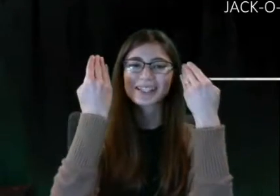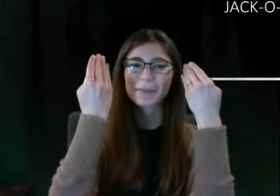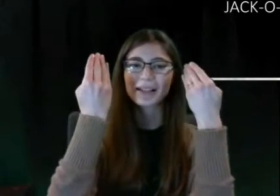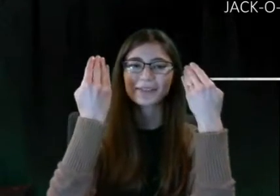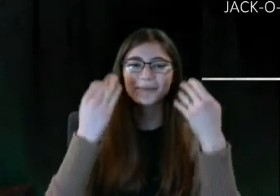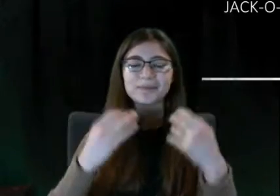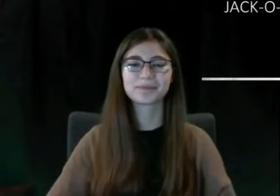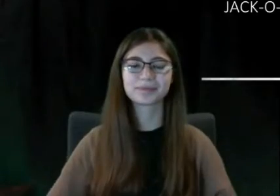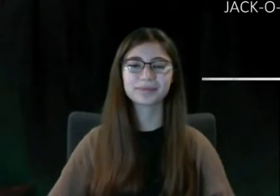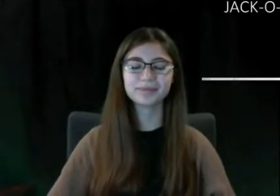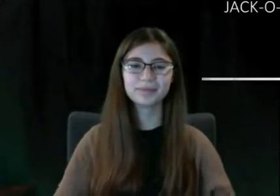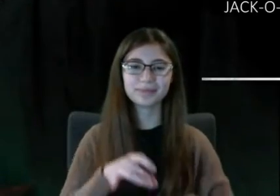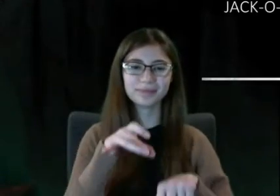smile.